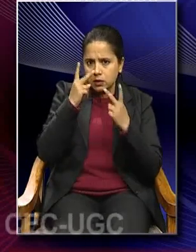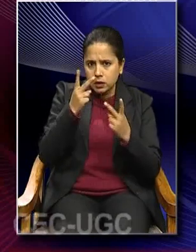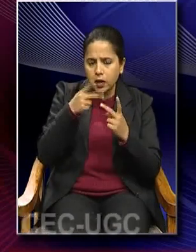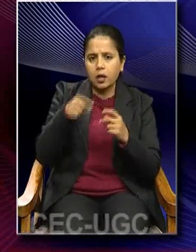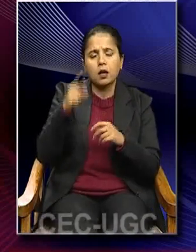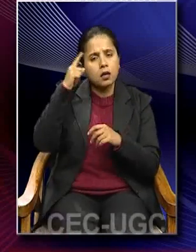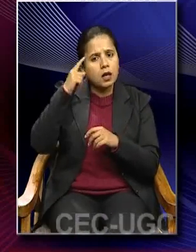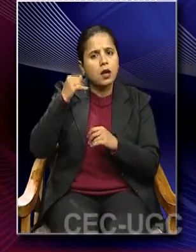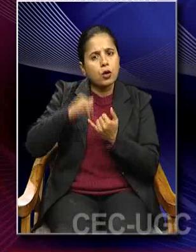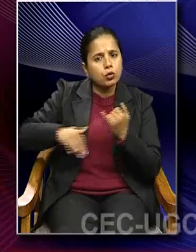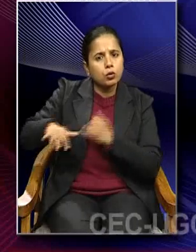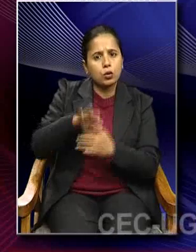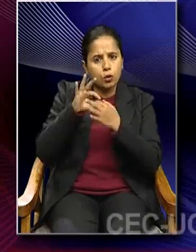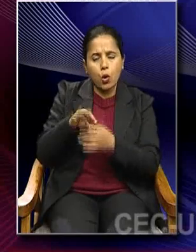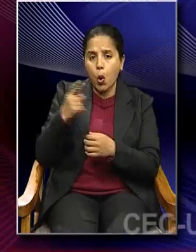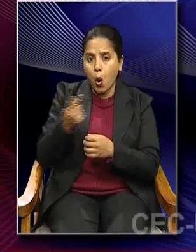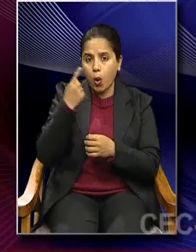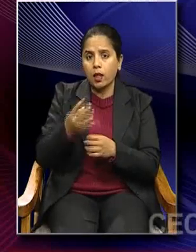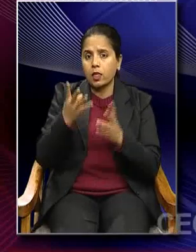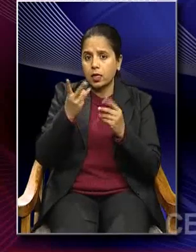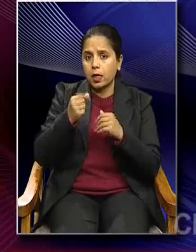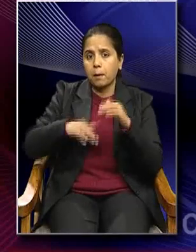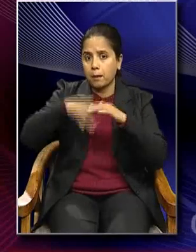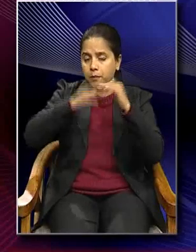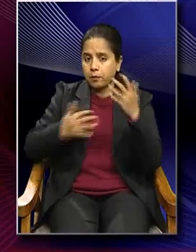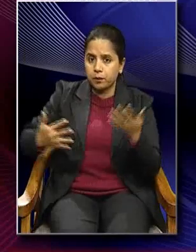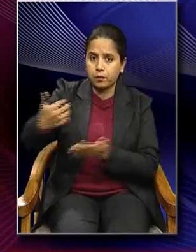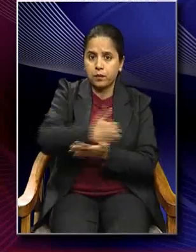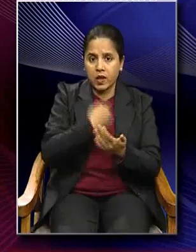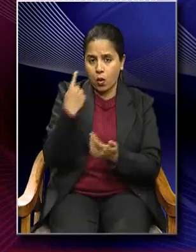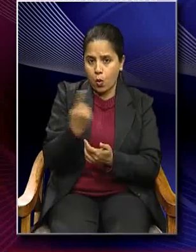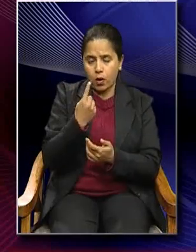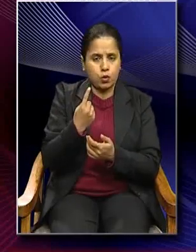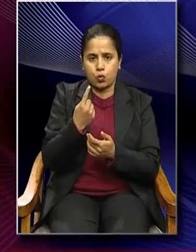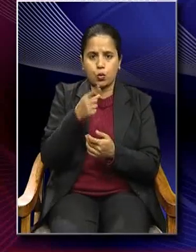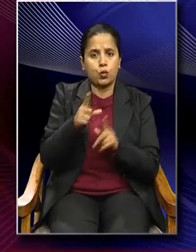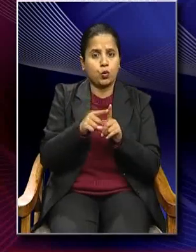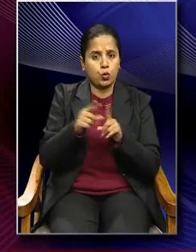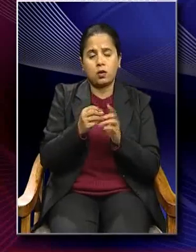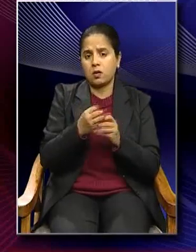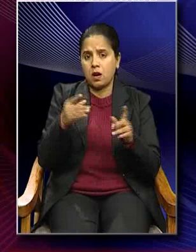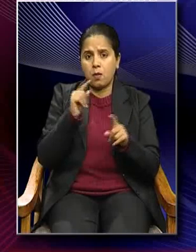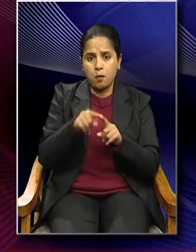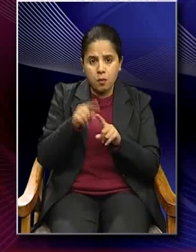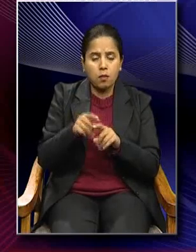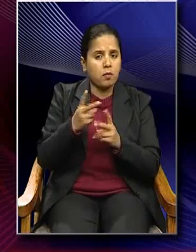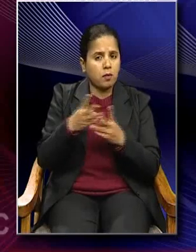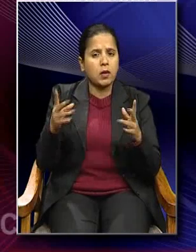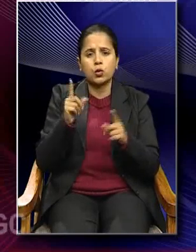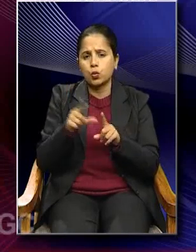sociologist is not to collect quantifiable data, was not to kind of do a lot of polling